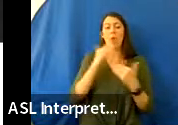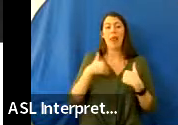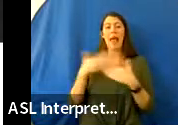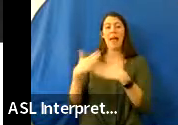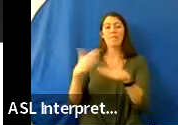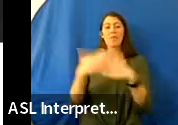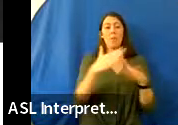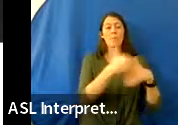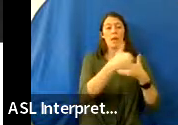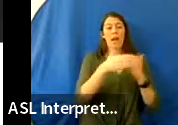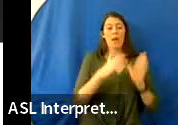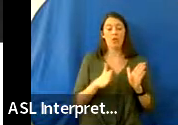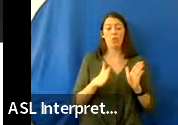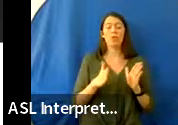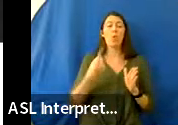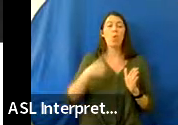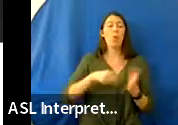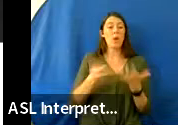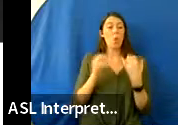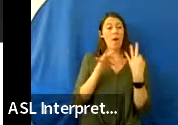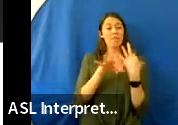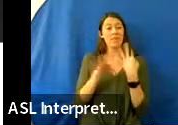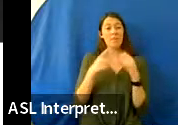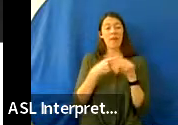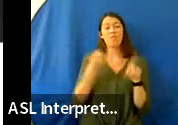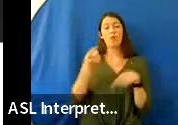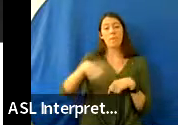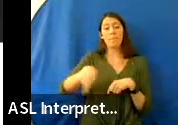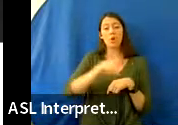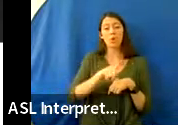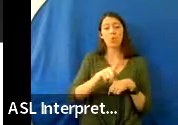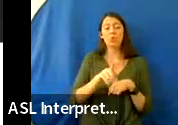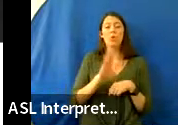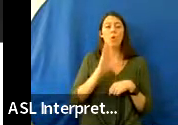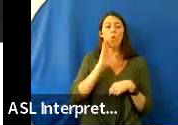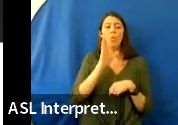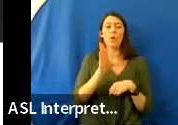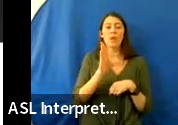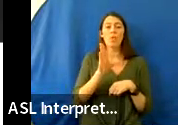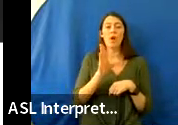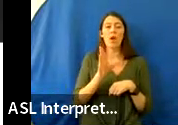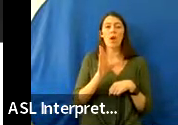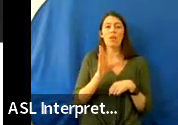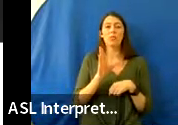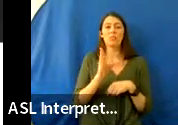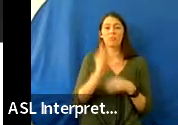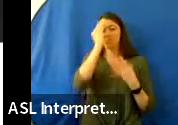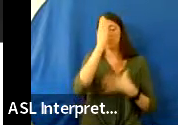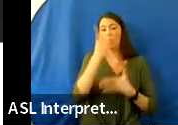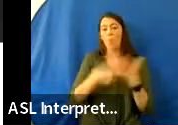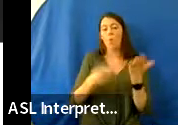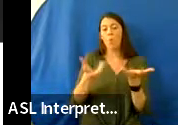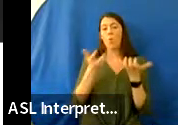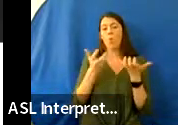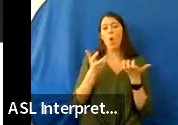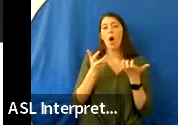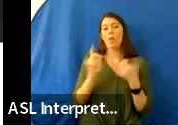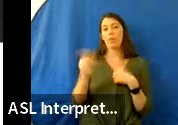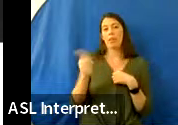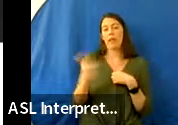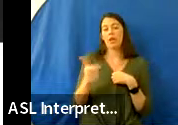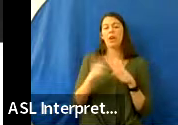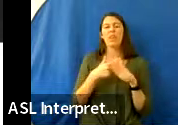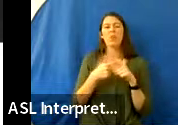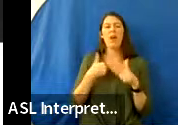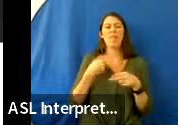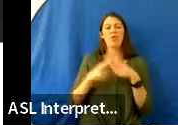some feedback and talk with each other, and we'll give you those prompts as we get to it. And then we'll have a little bit of time before we close out tonight